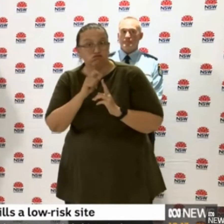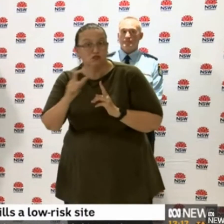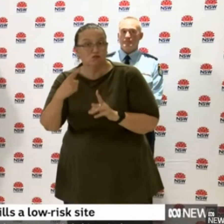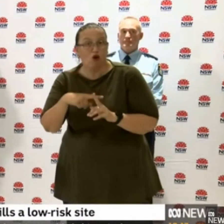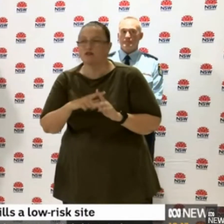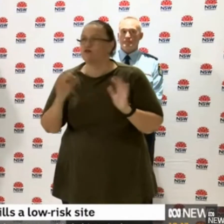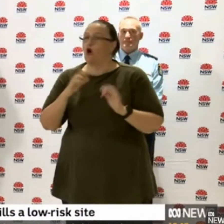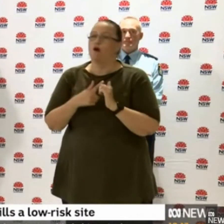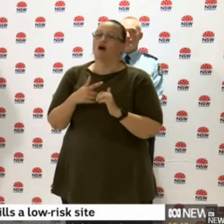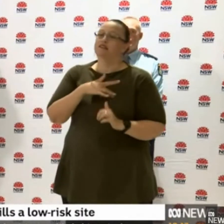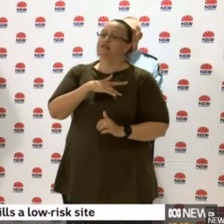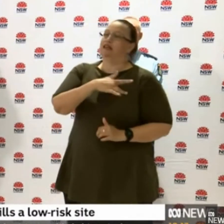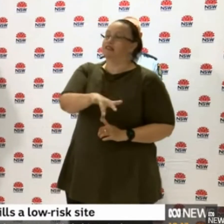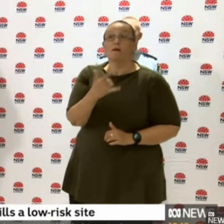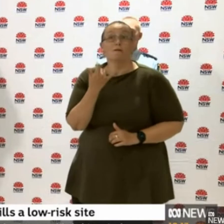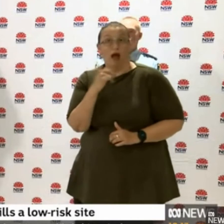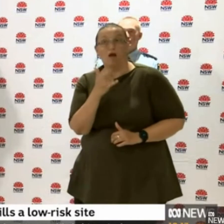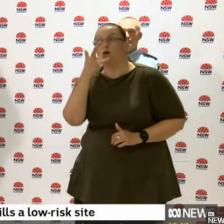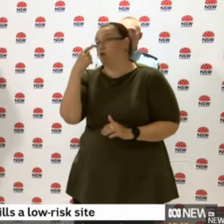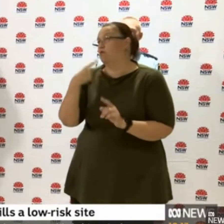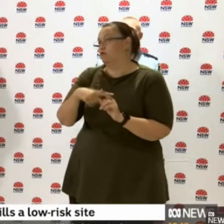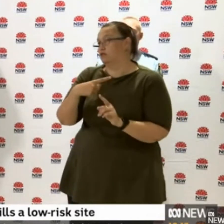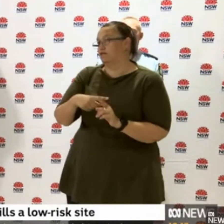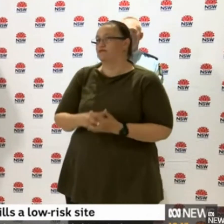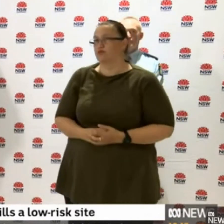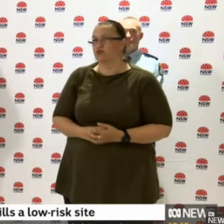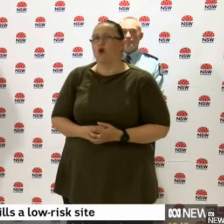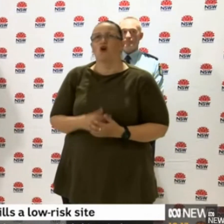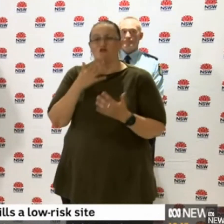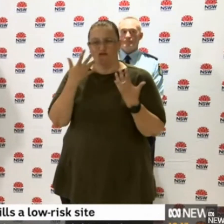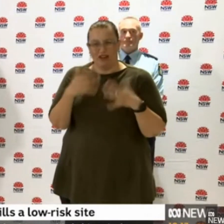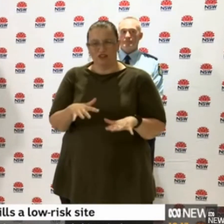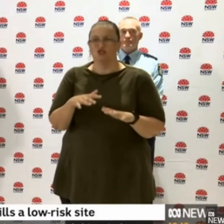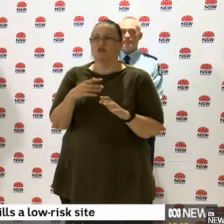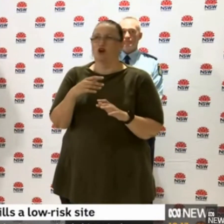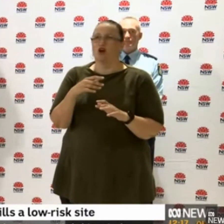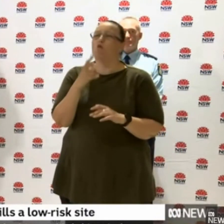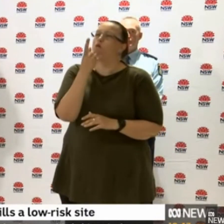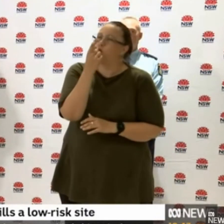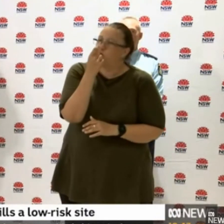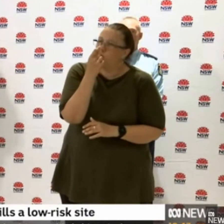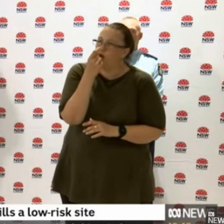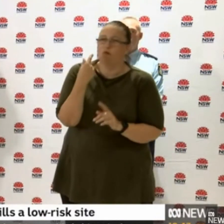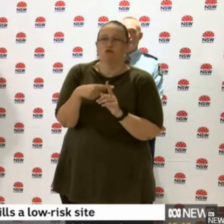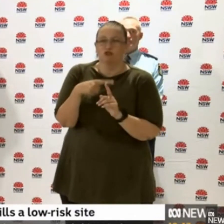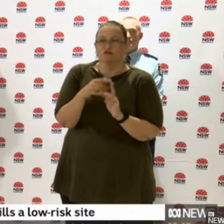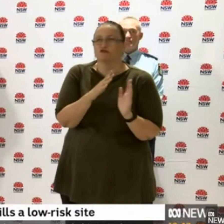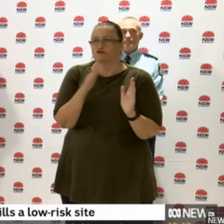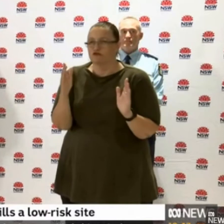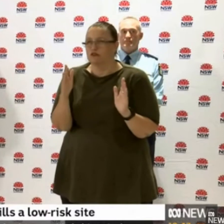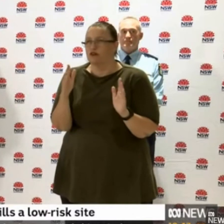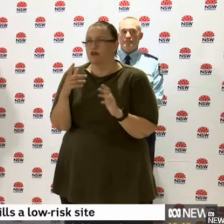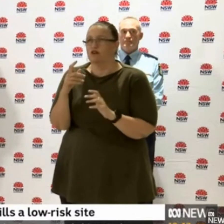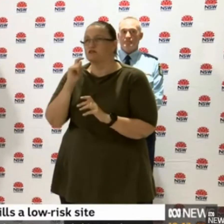testing in the usual way, where we test it using a nose and throat swab. So because he wasn't working during the weeks, and he